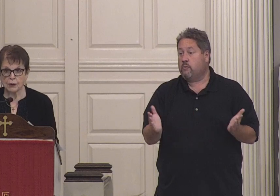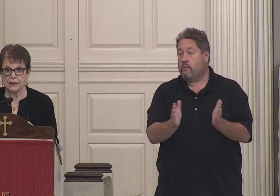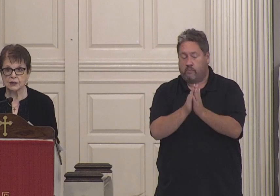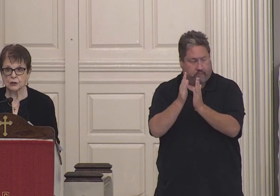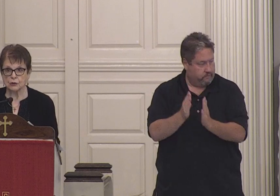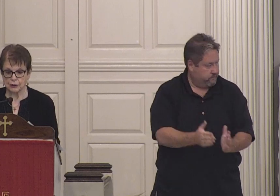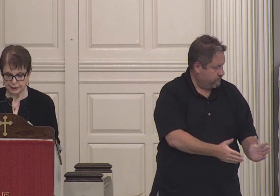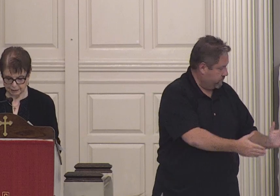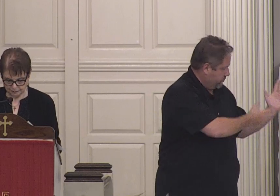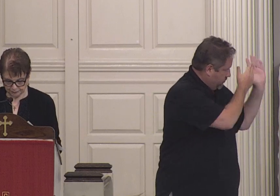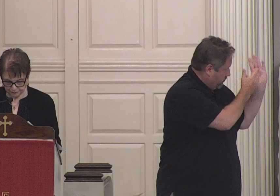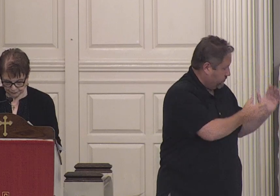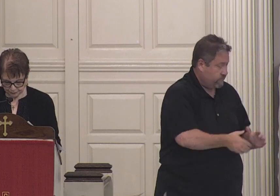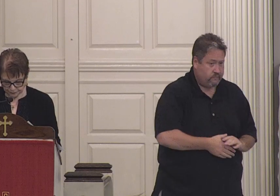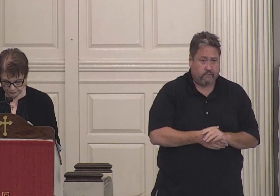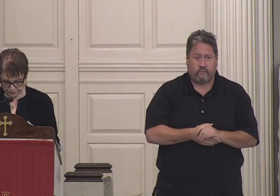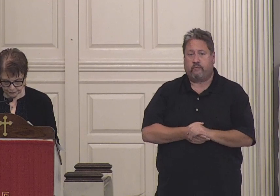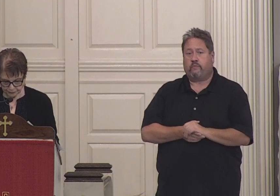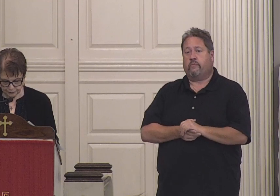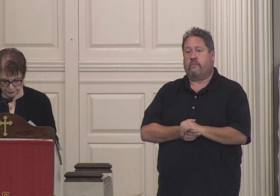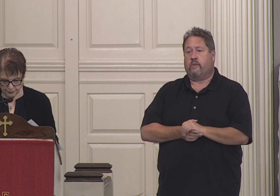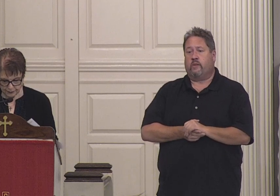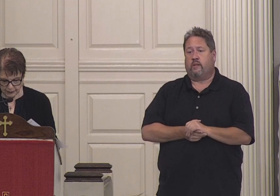we pray to the Lord. Lord, hear our